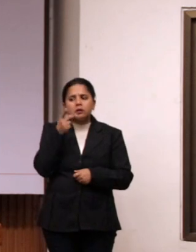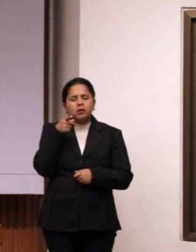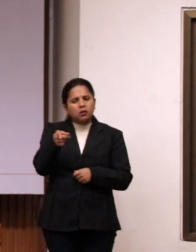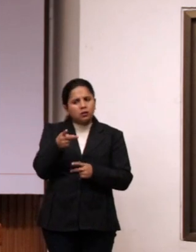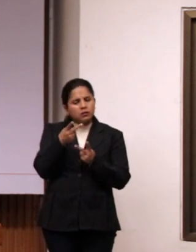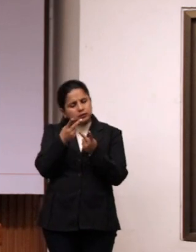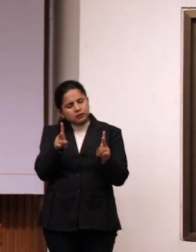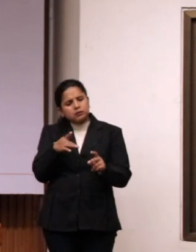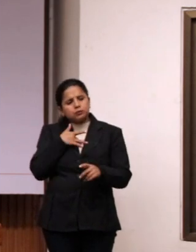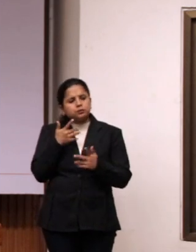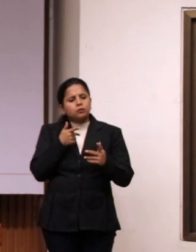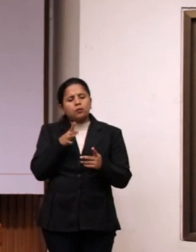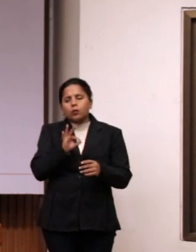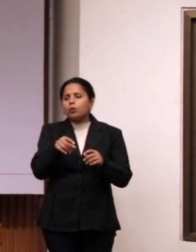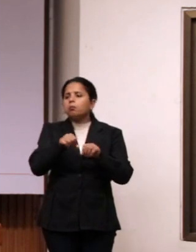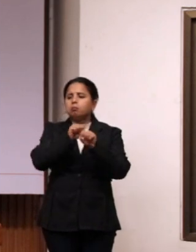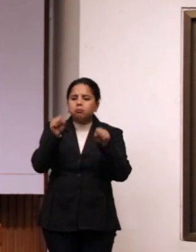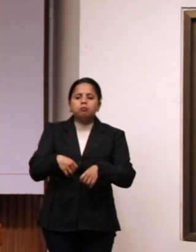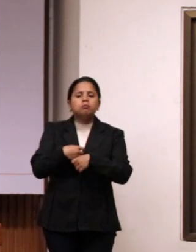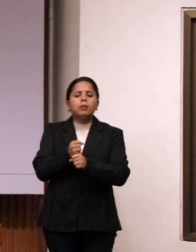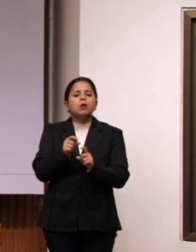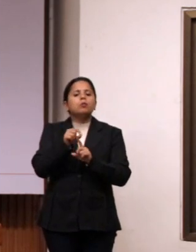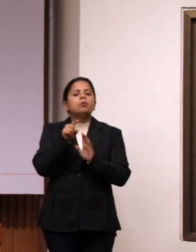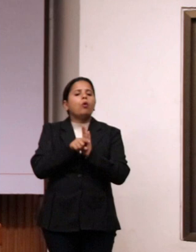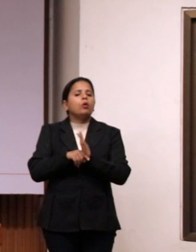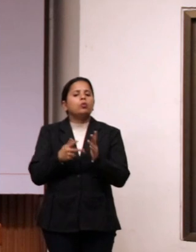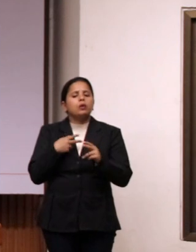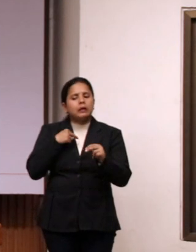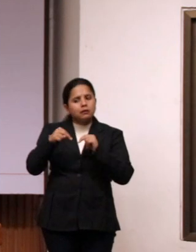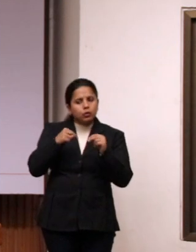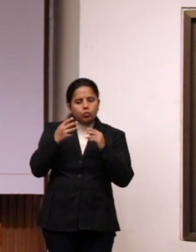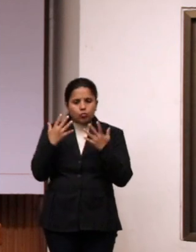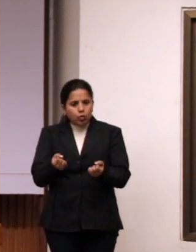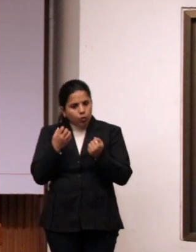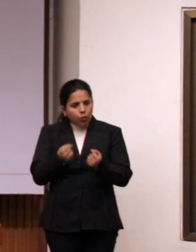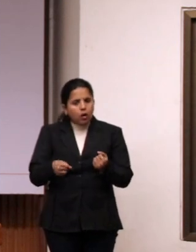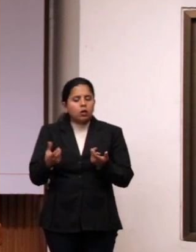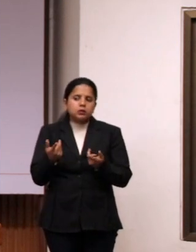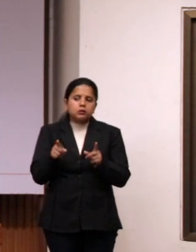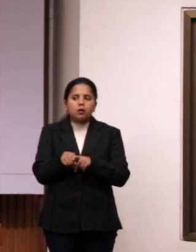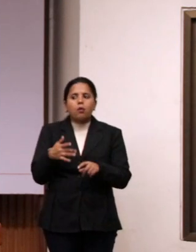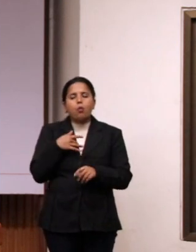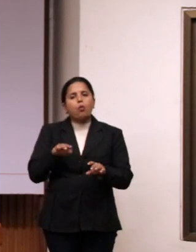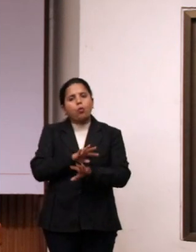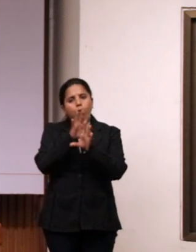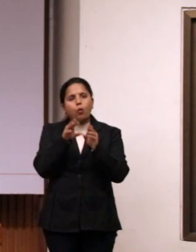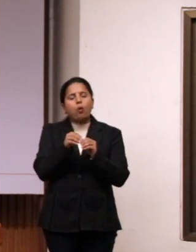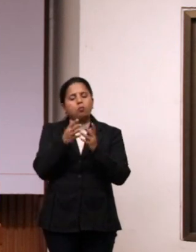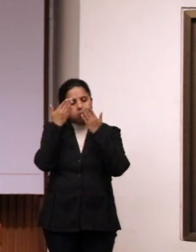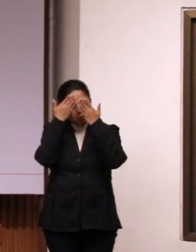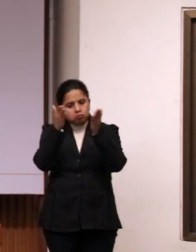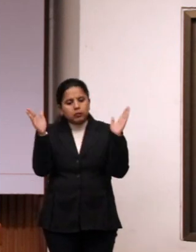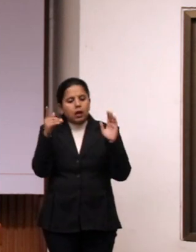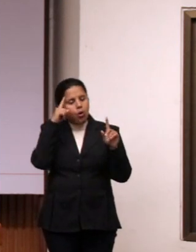paradox, and how do we really frame policies that we could negotiate wants as well as our overall broader objective